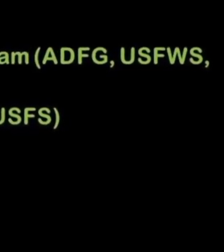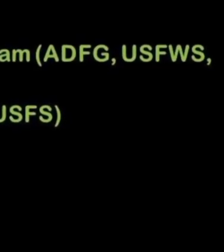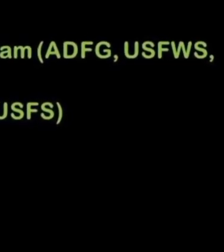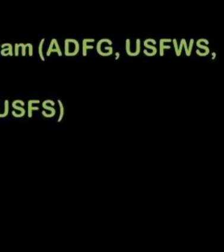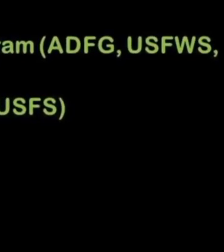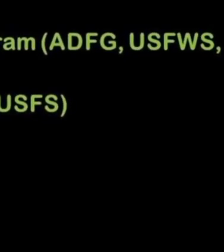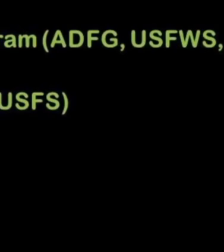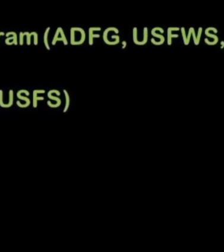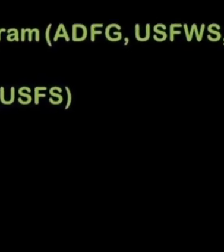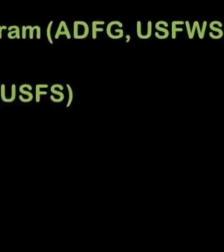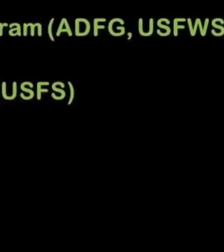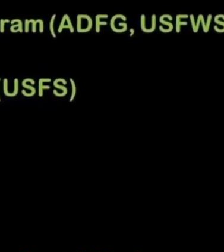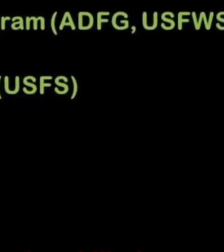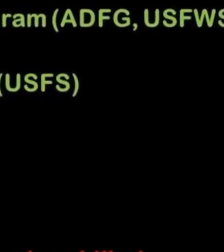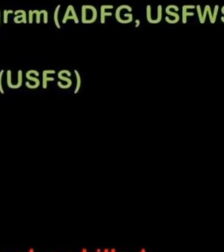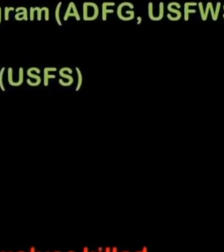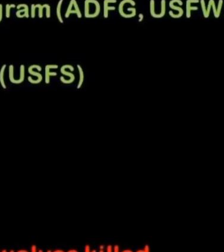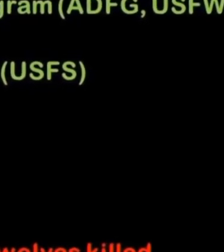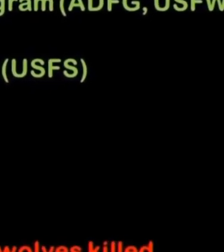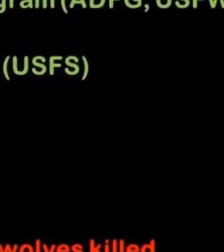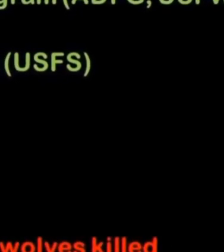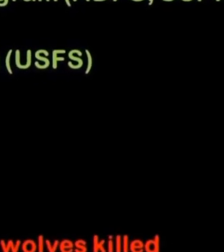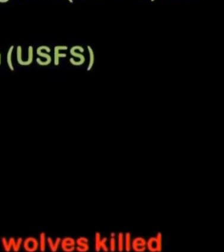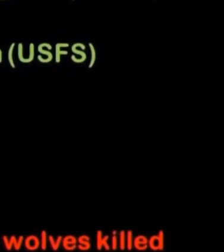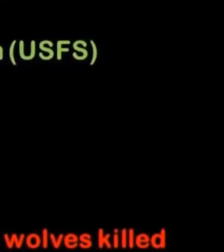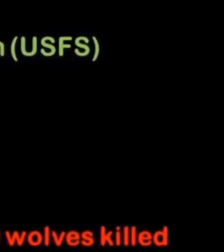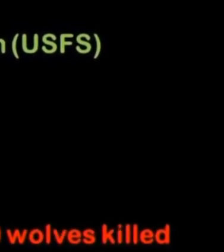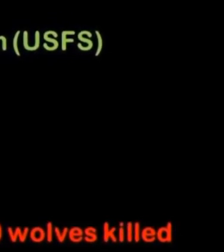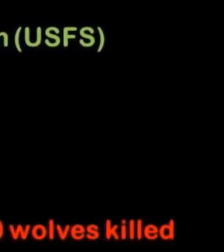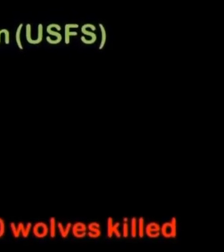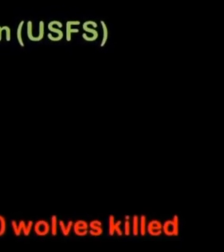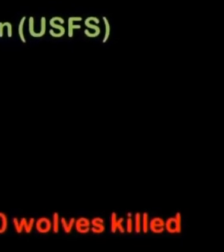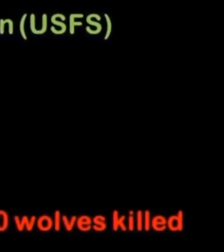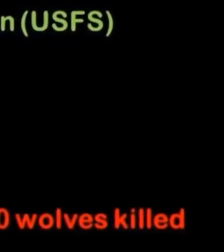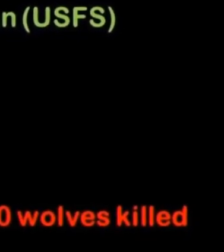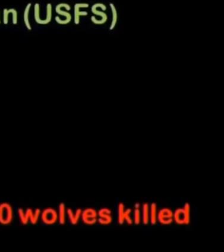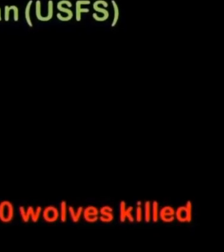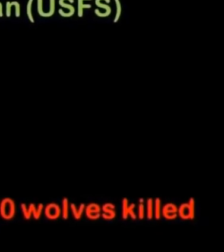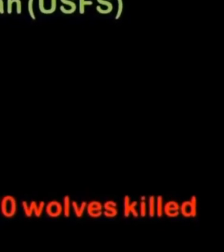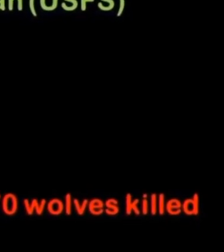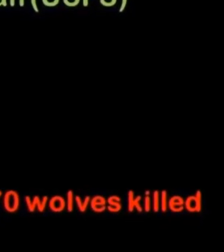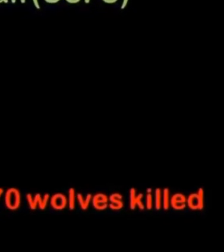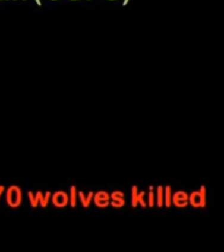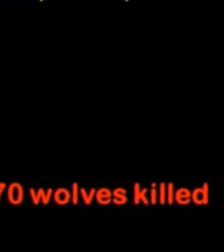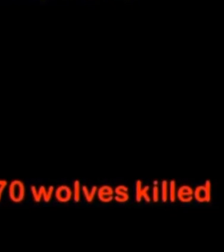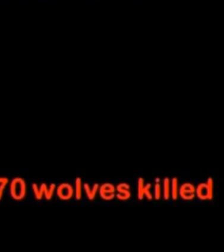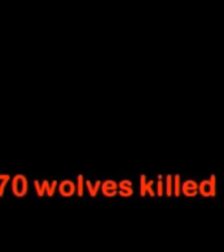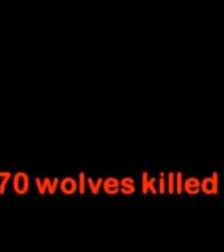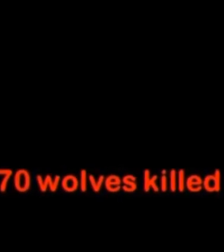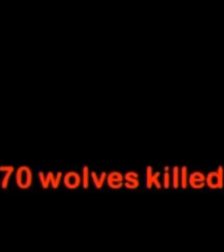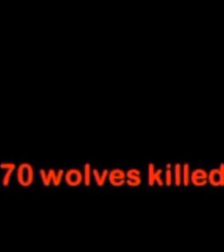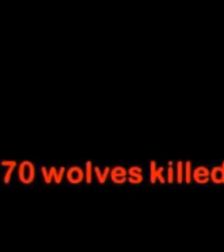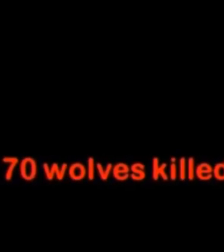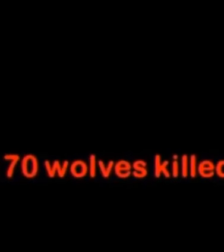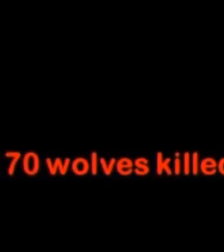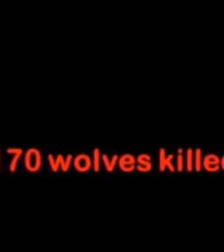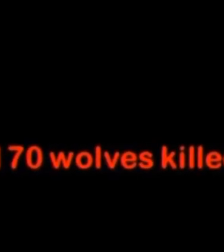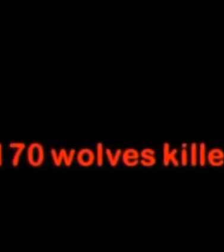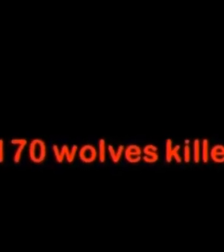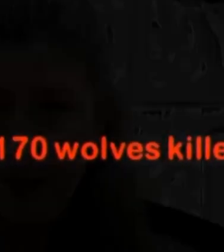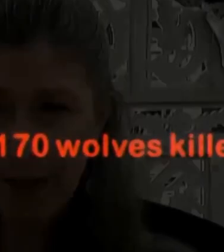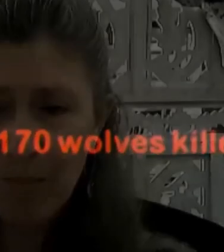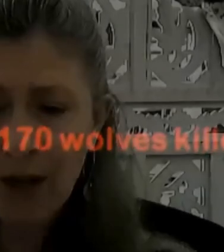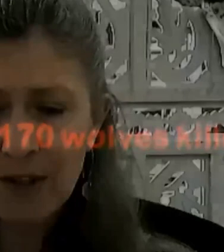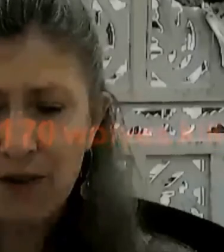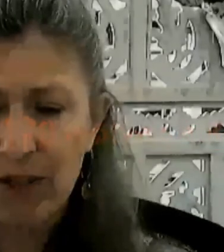165 out of 170 wolves were killed. The state of Alaska had removed all quotas for this island,